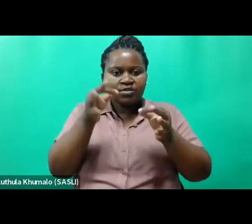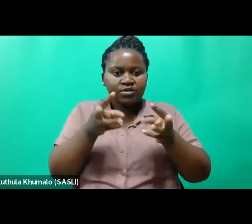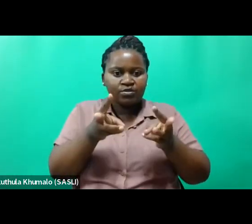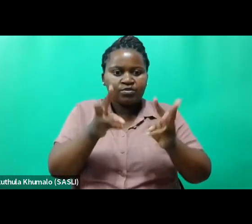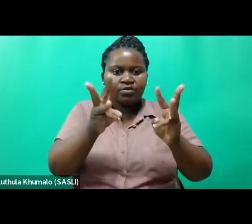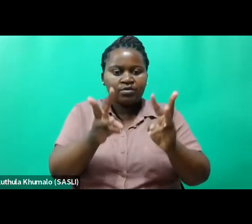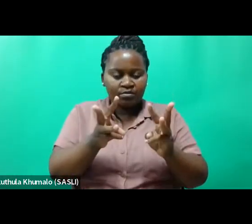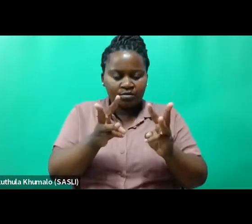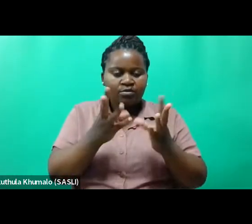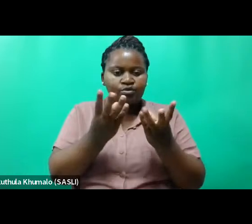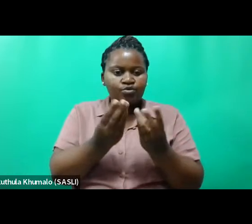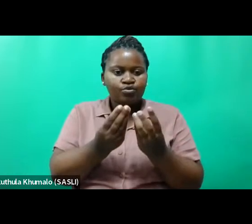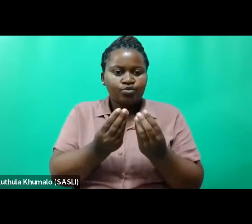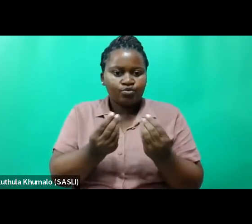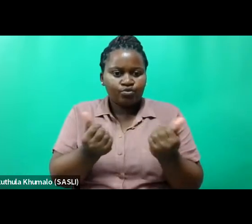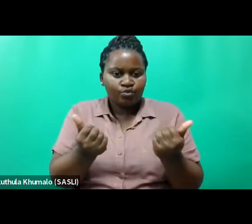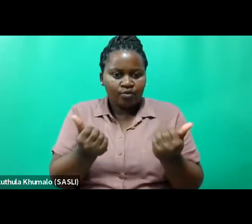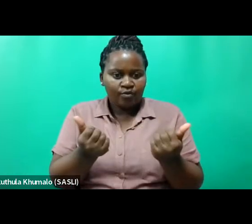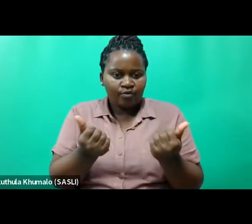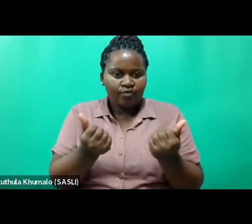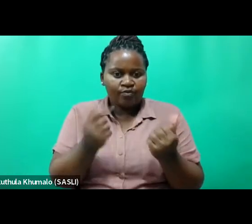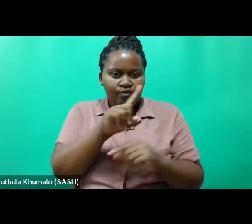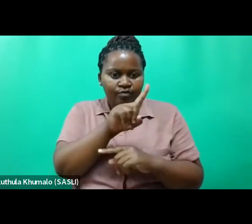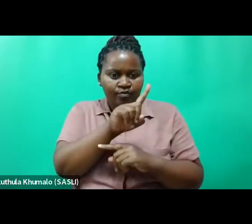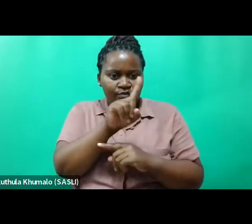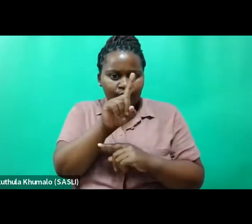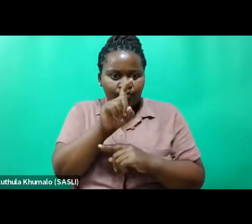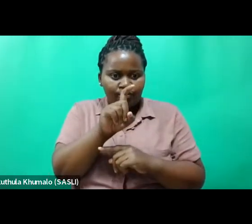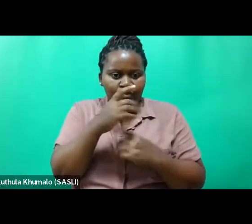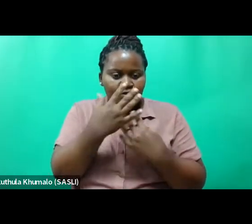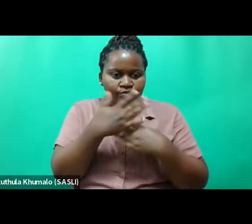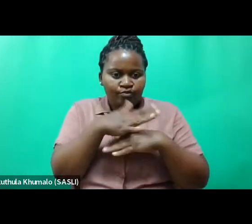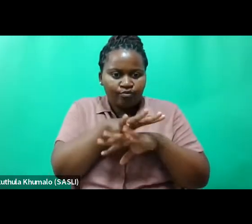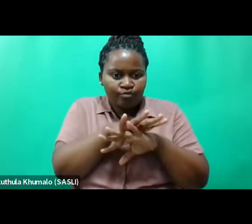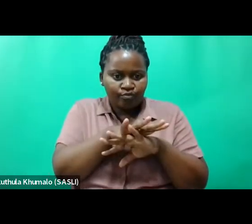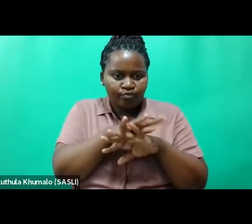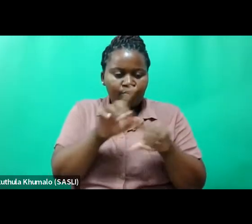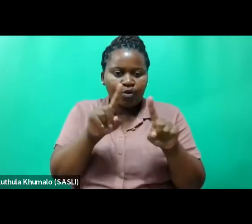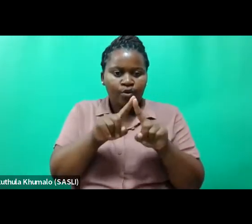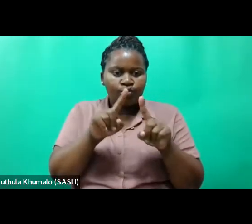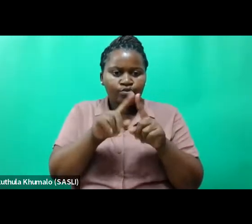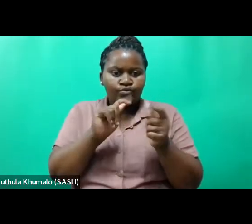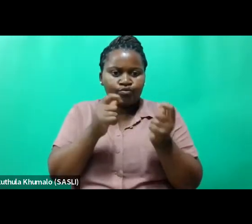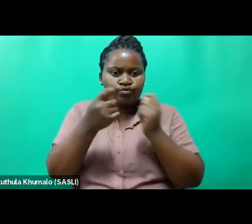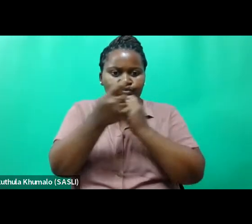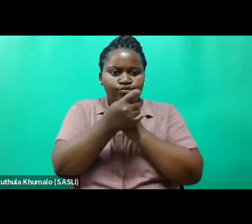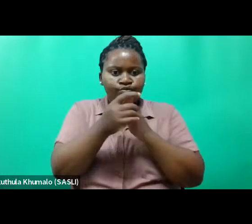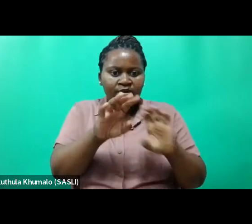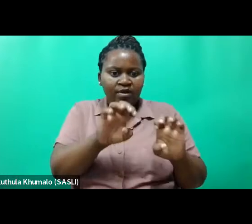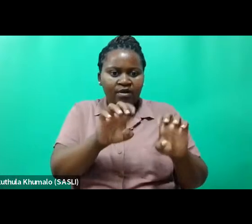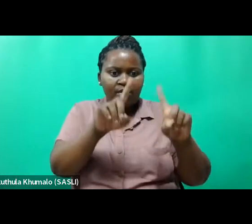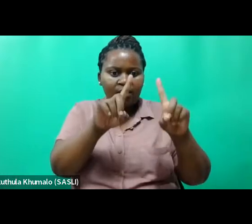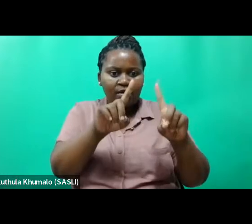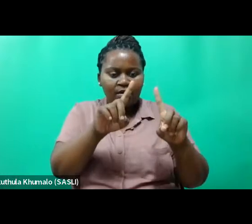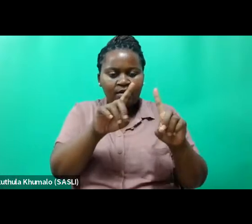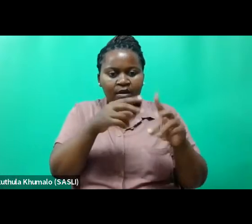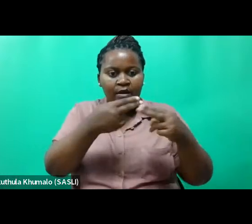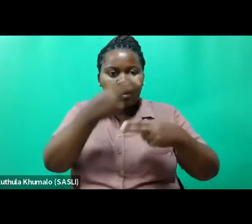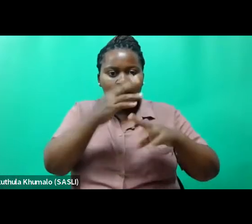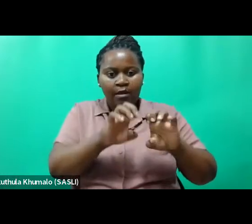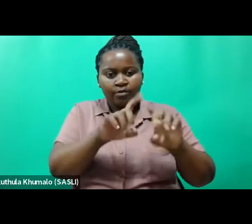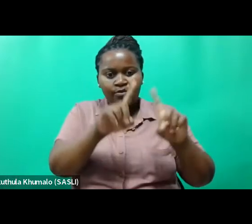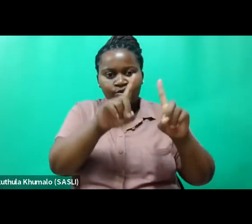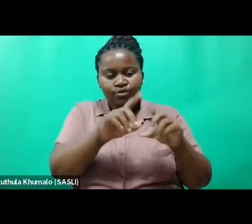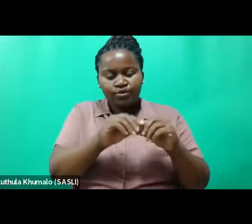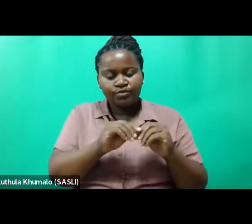with the question of inclusive education and its transition in higher education. A very